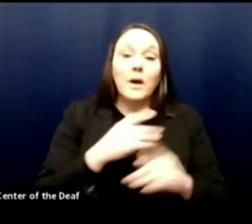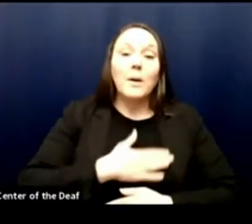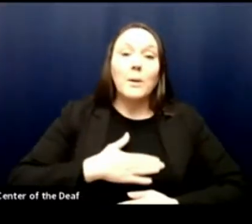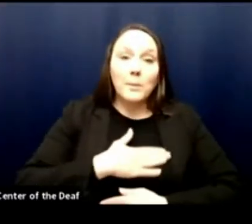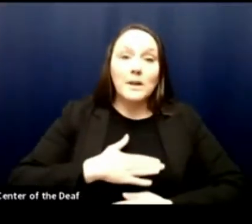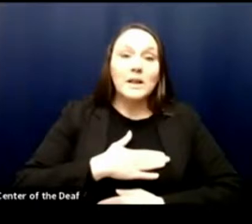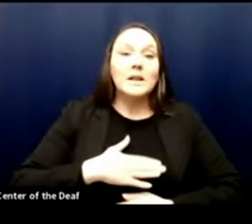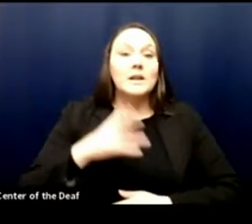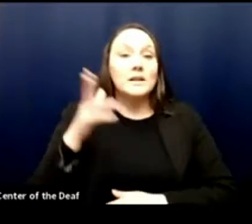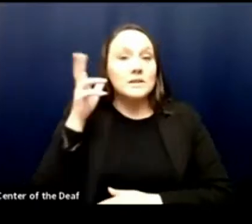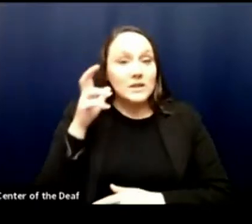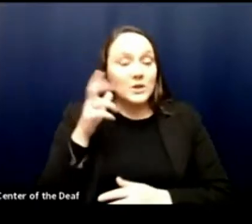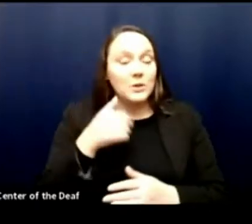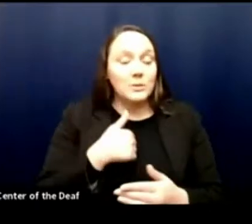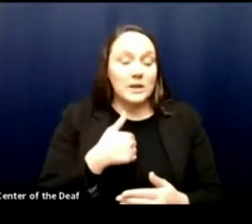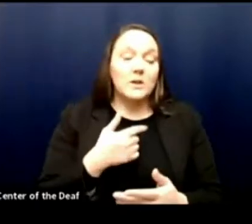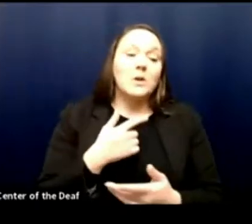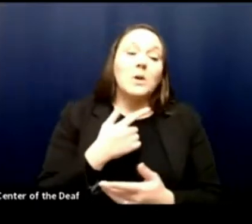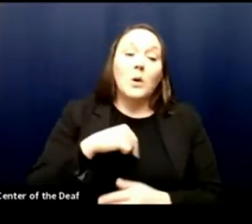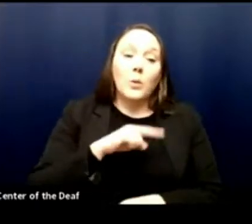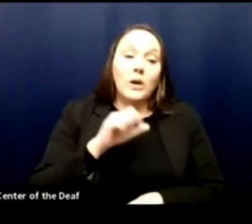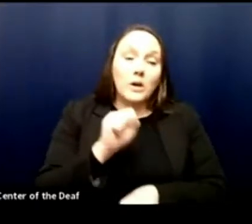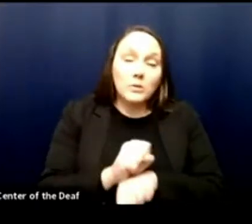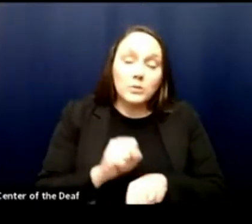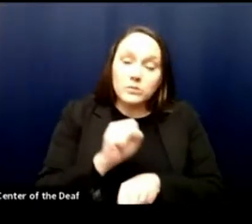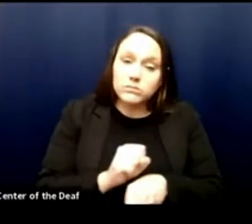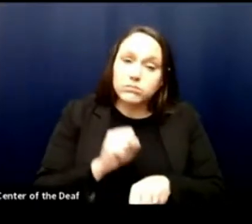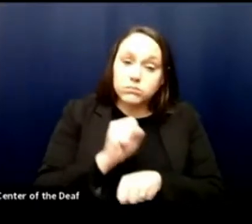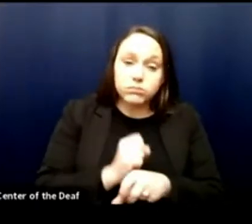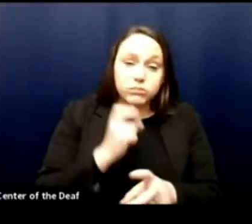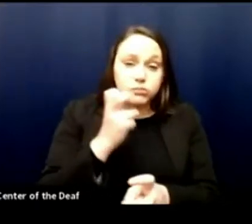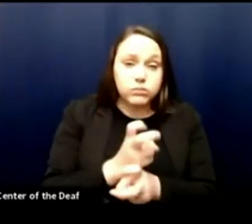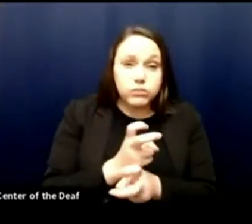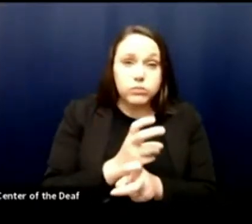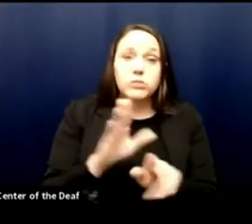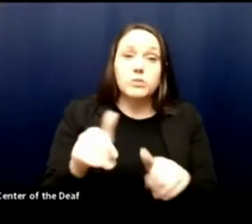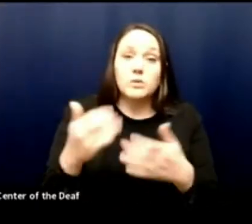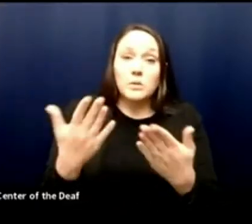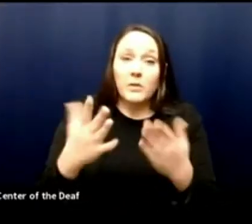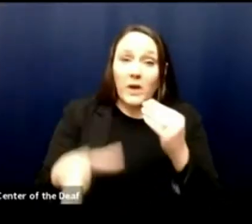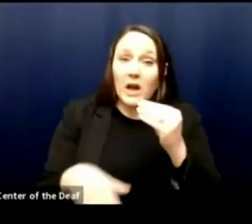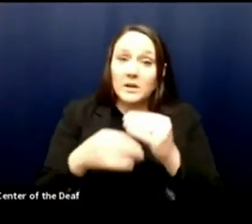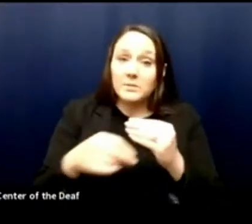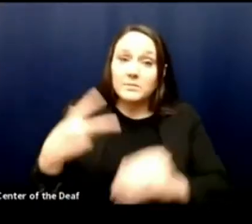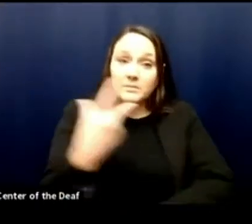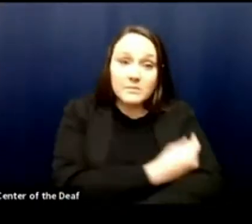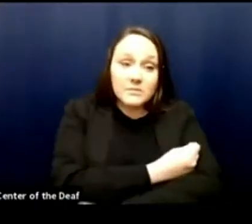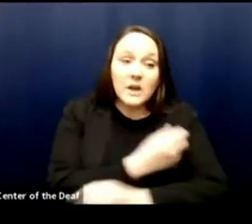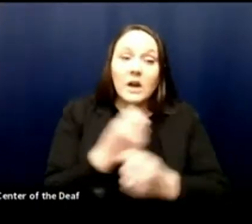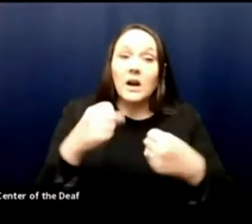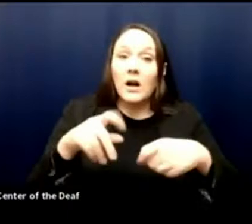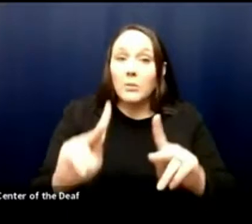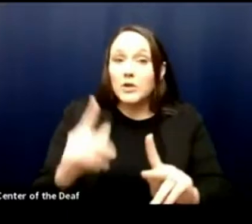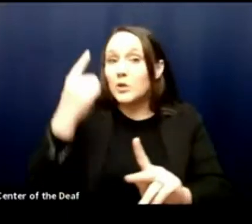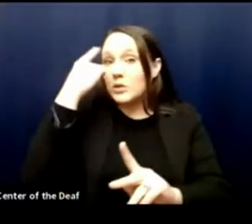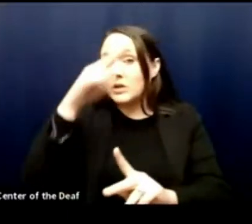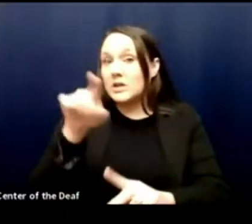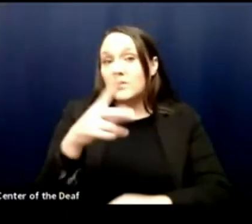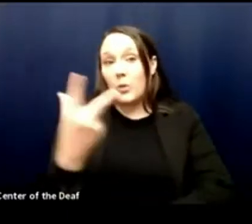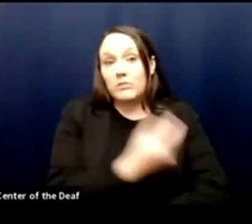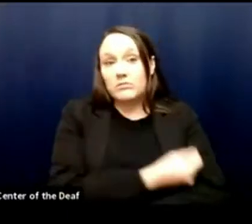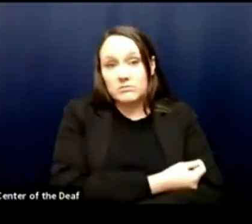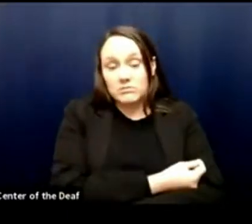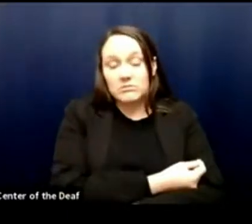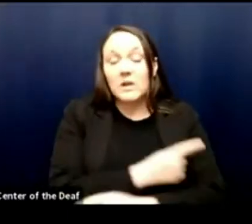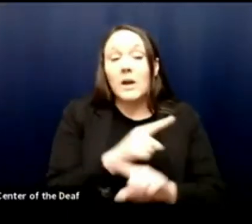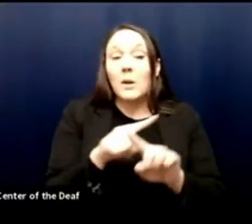working as hard as we can to get these additional doses and create opportunities for you to get vaccinated. But once again,